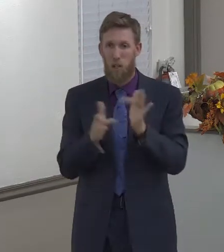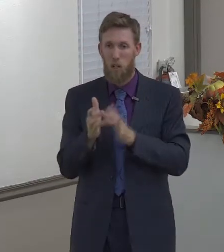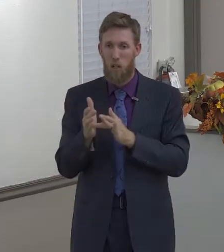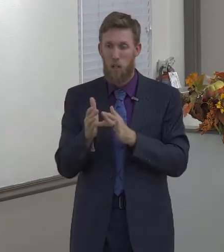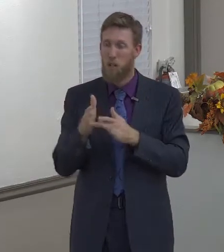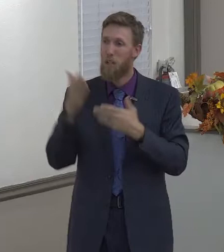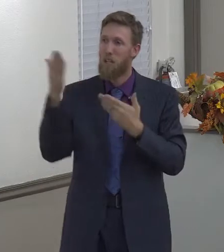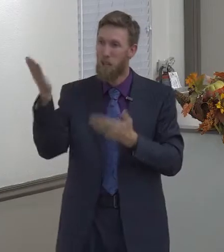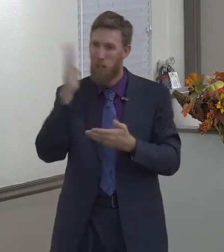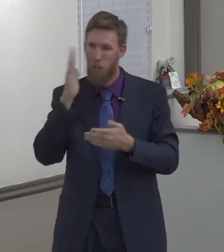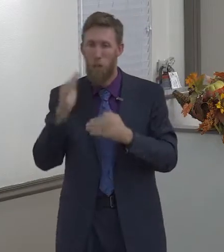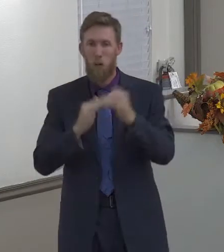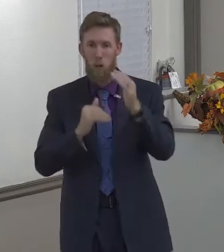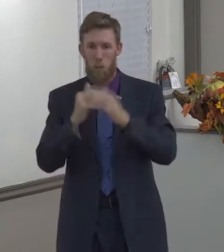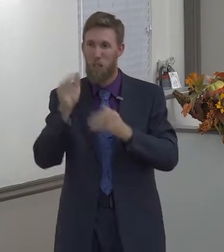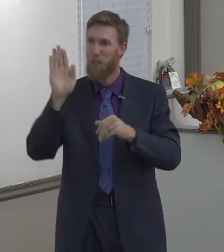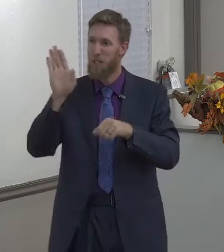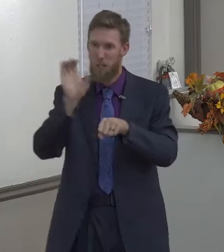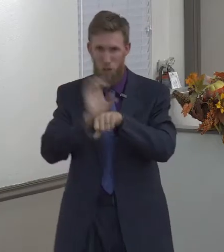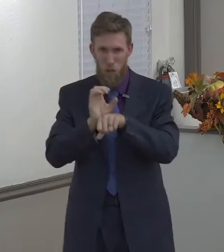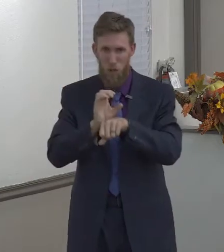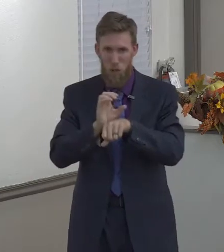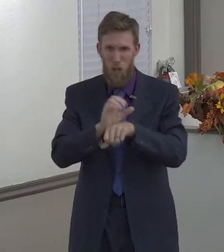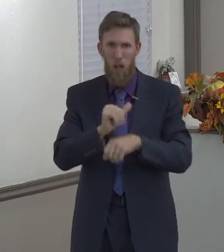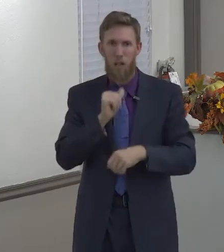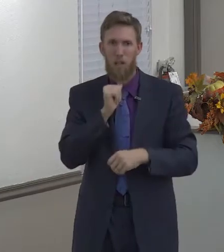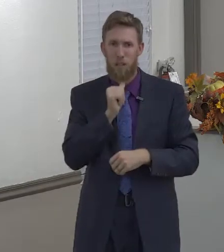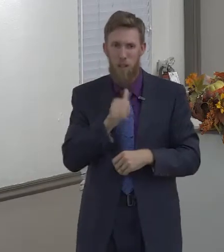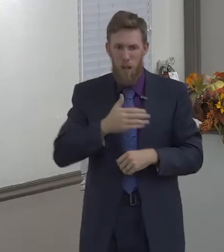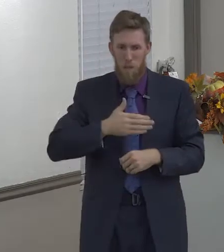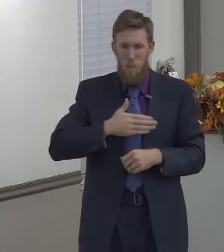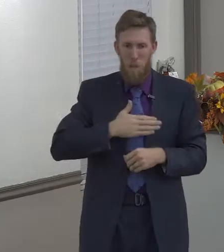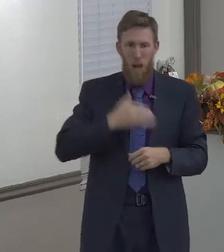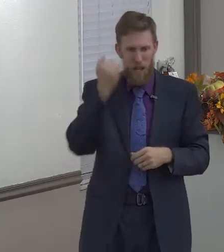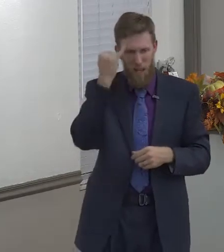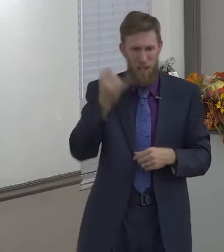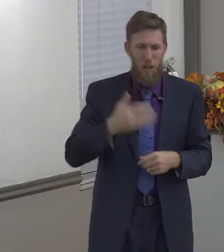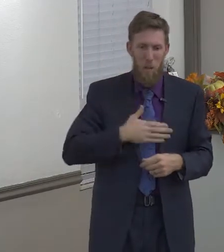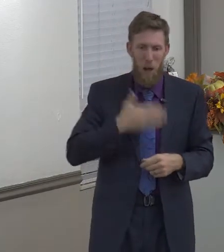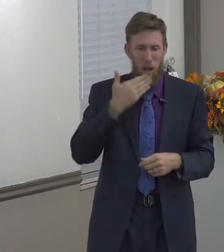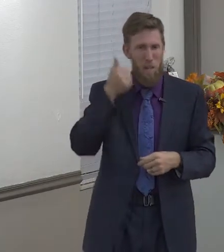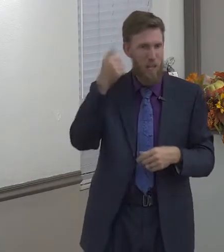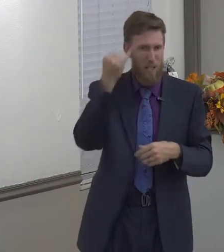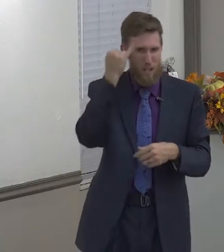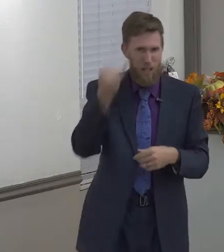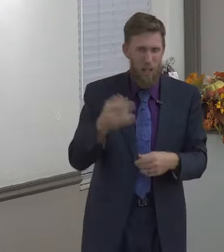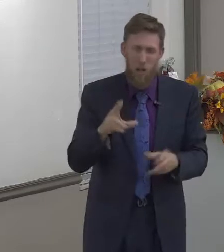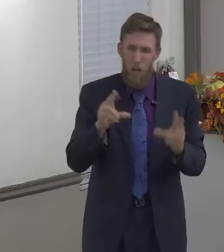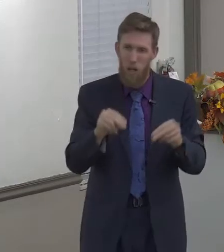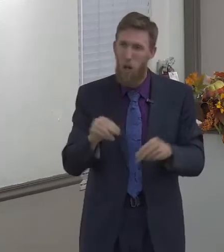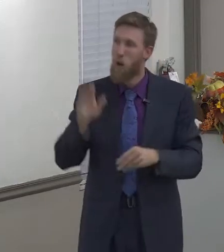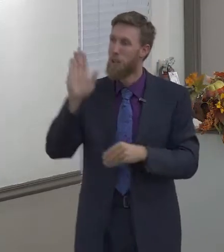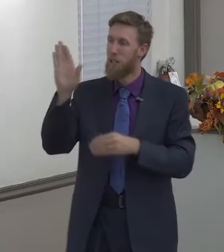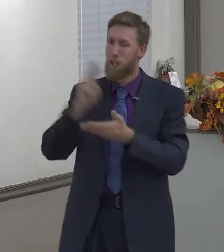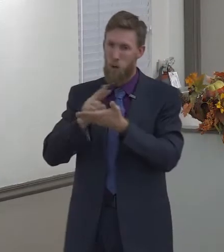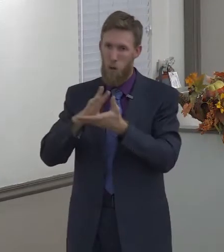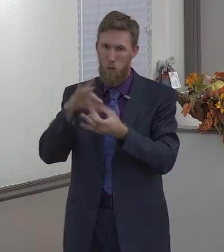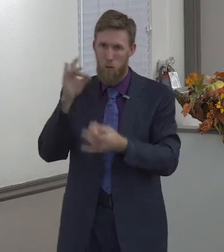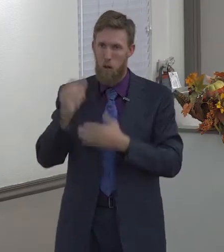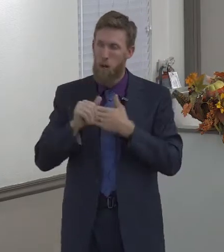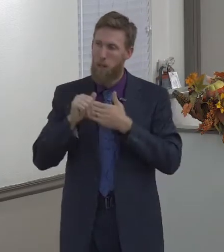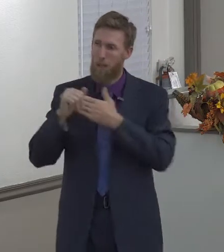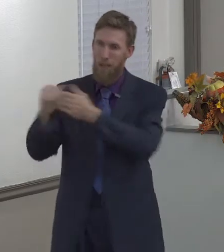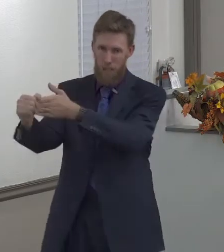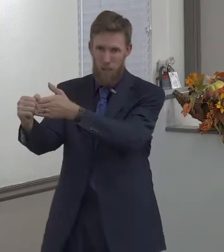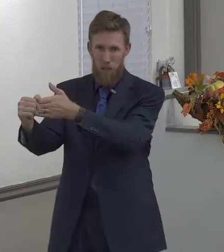We follow the Holy Spirit of God, and we follow His leading. God will inhabit, as Psalm 22:3 says, God will